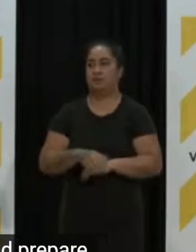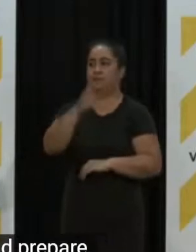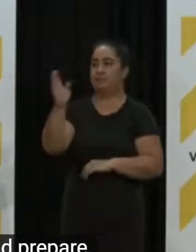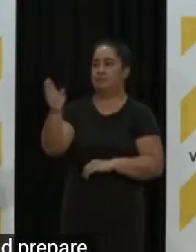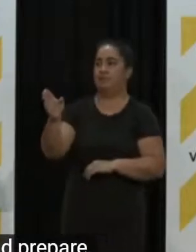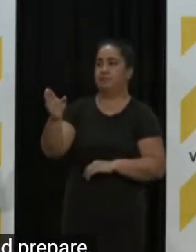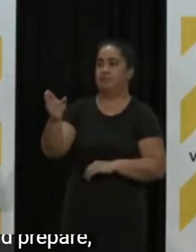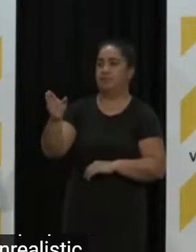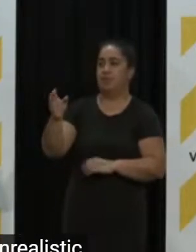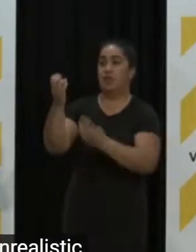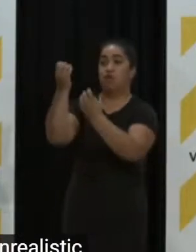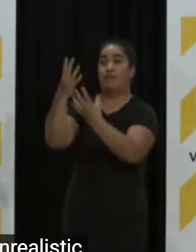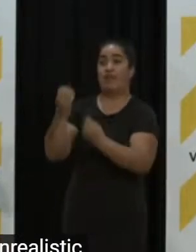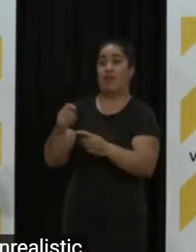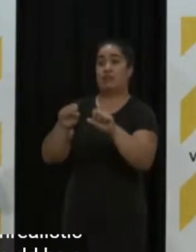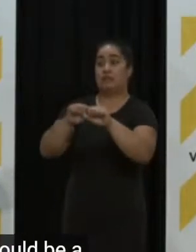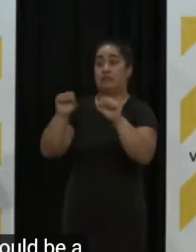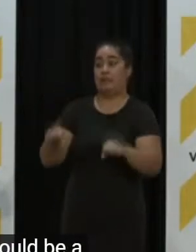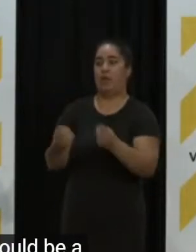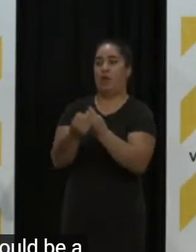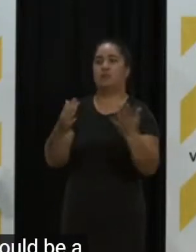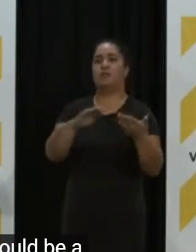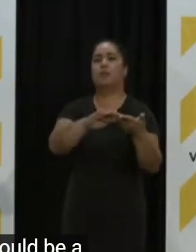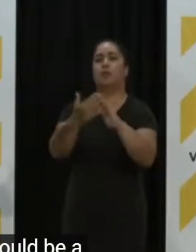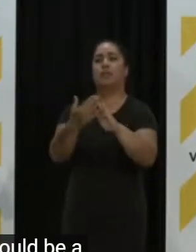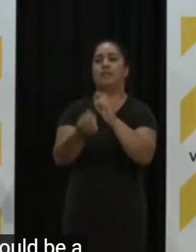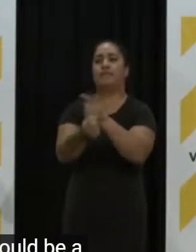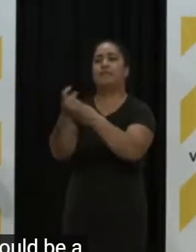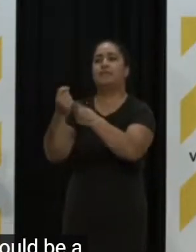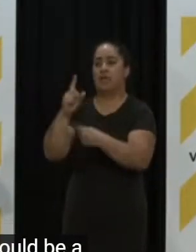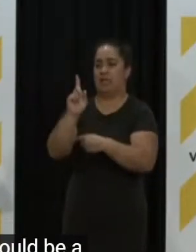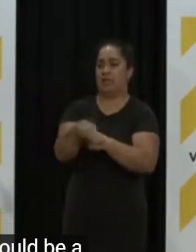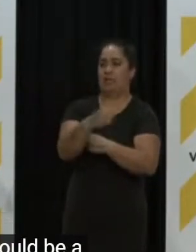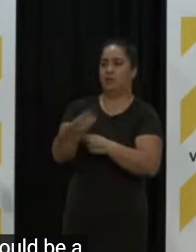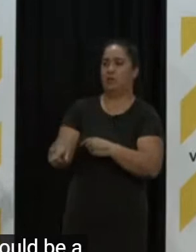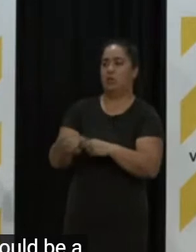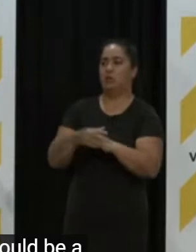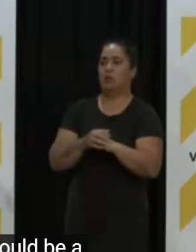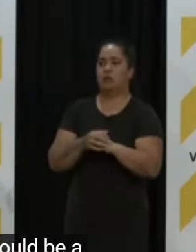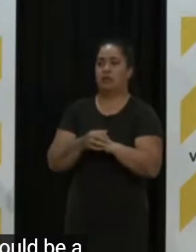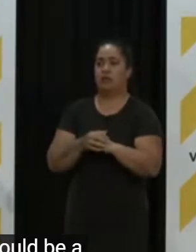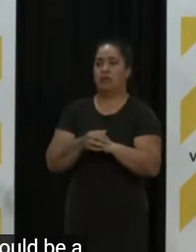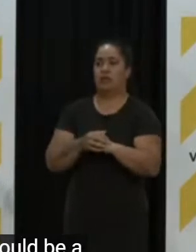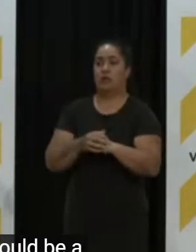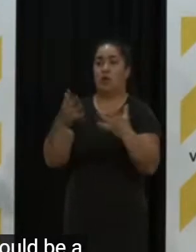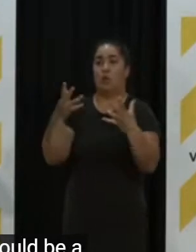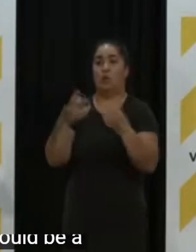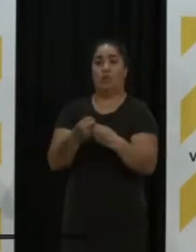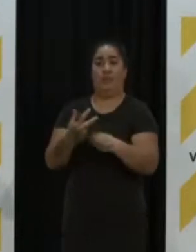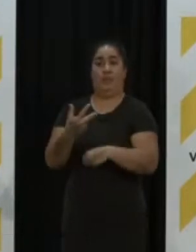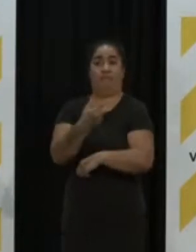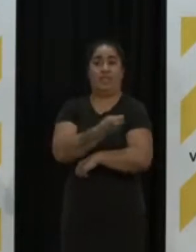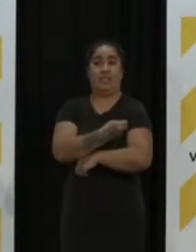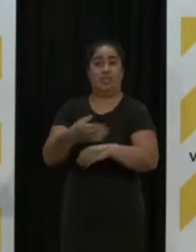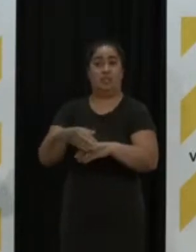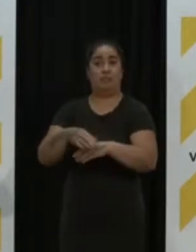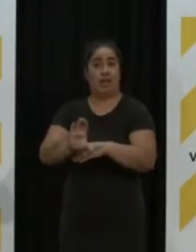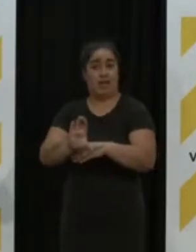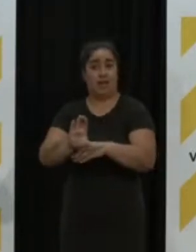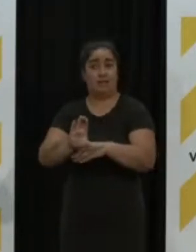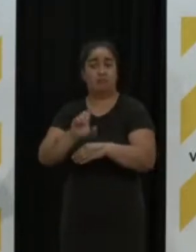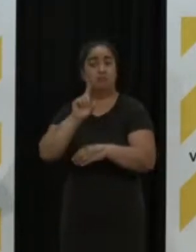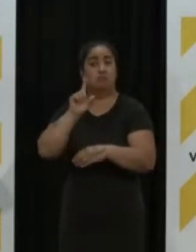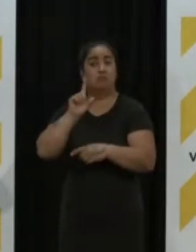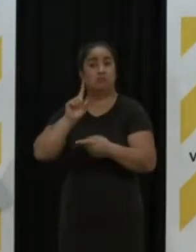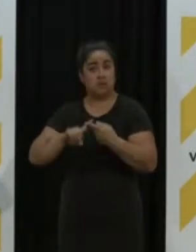that are coming up have cancelled. There's places where VAX passes won't really be workable because they're unfenced, things like